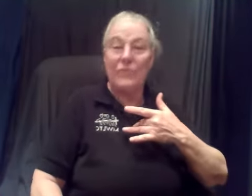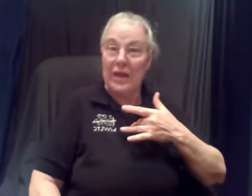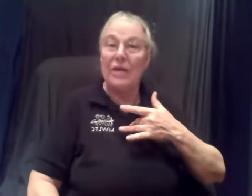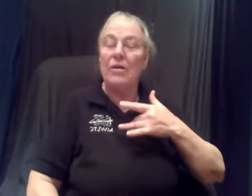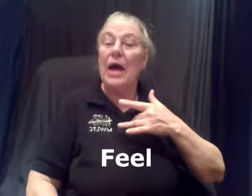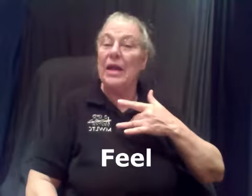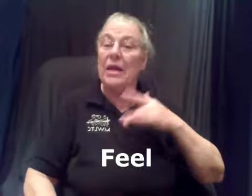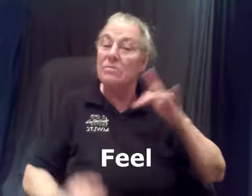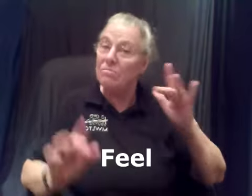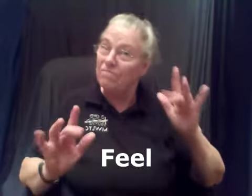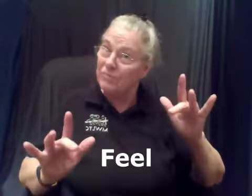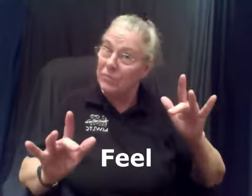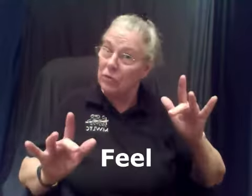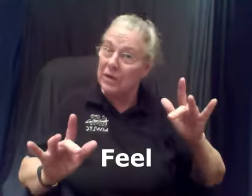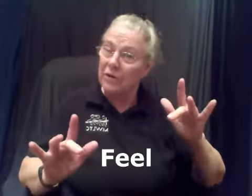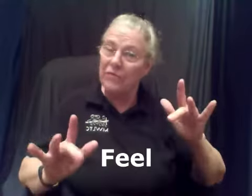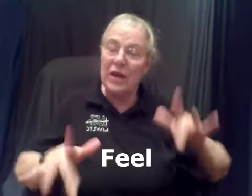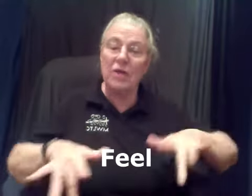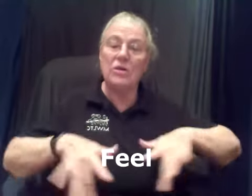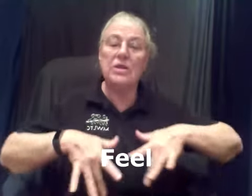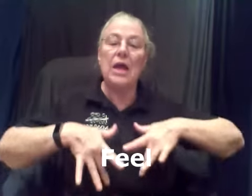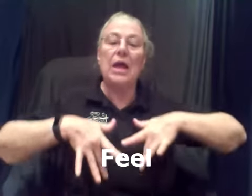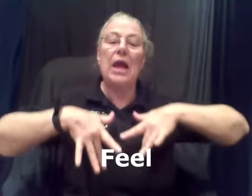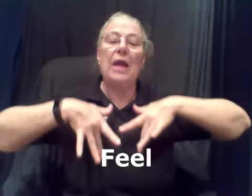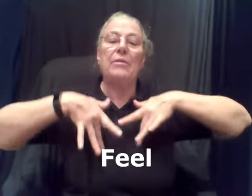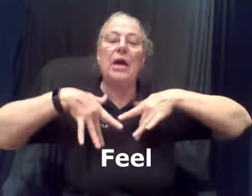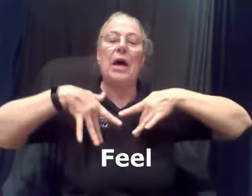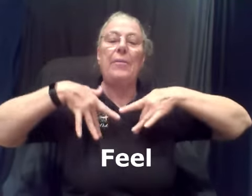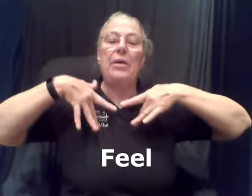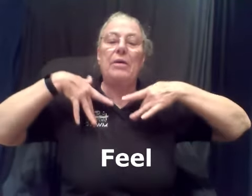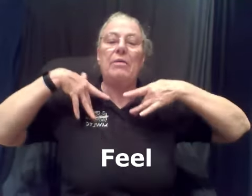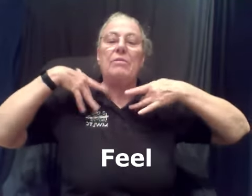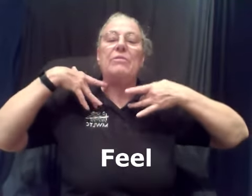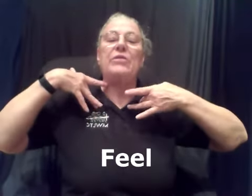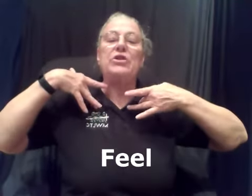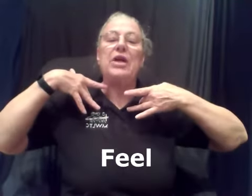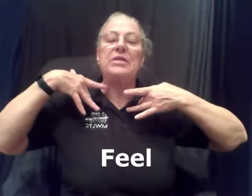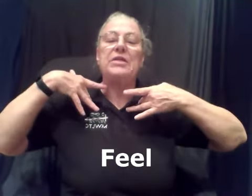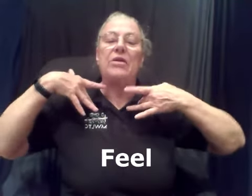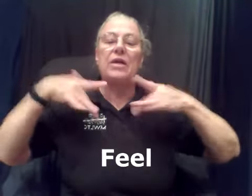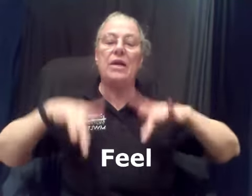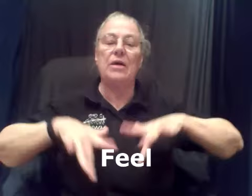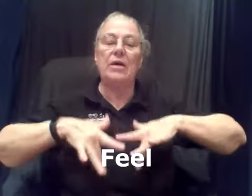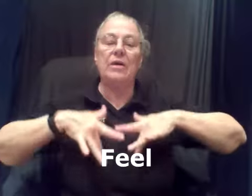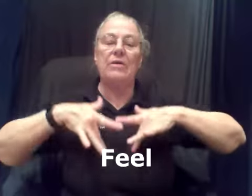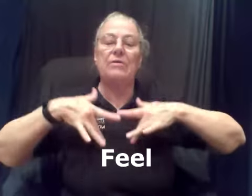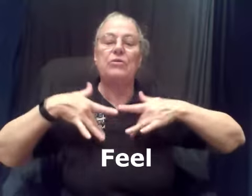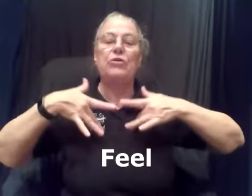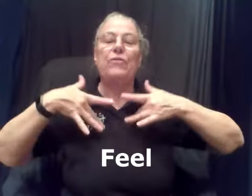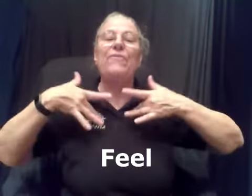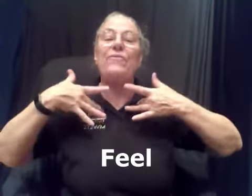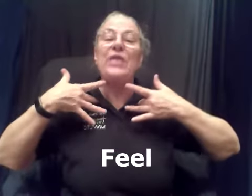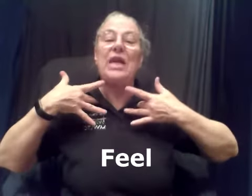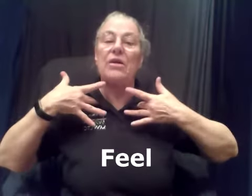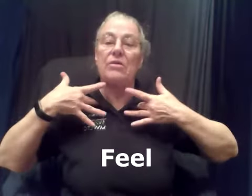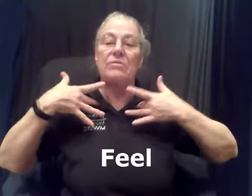Feel, again, those center fingers and up the chest area to feel.